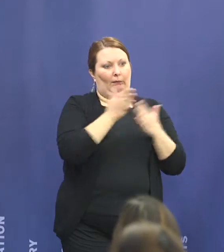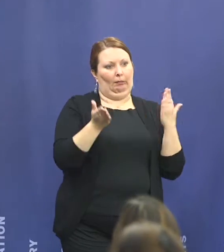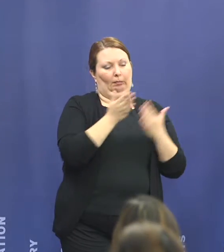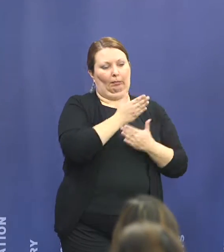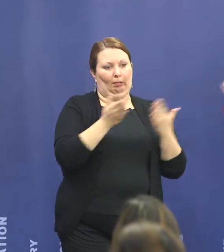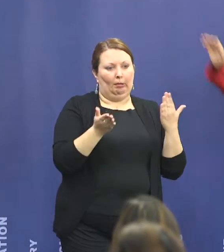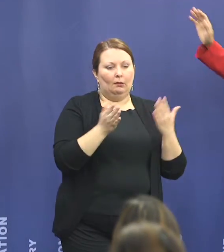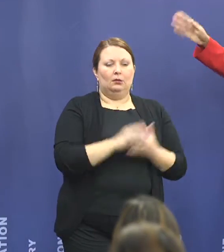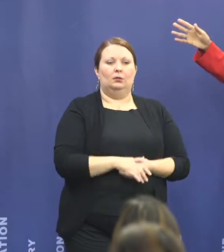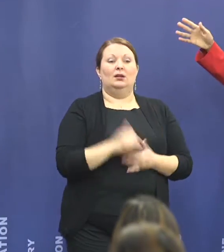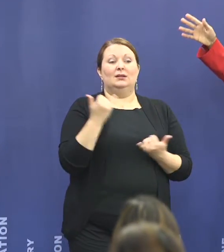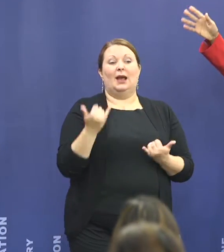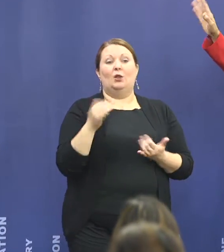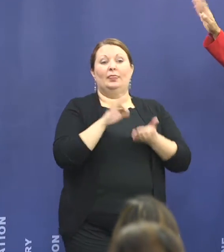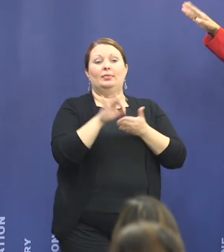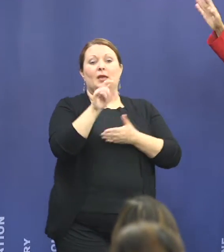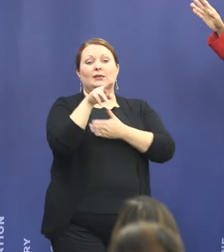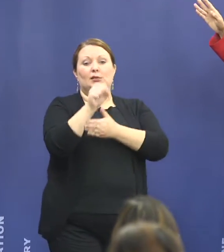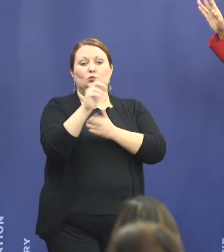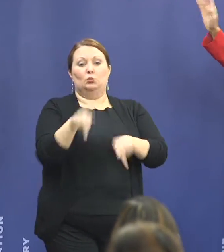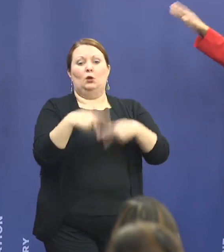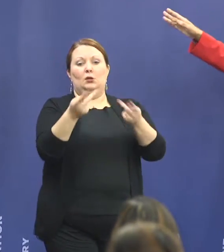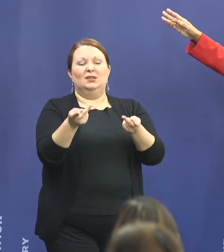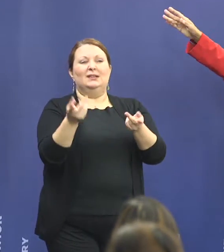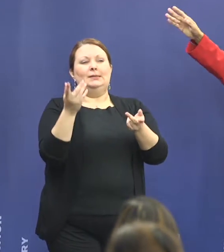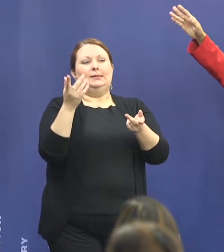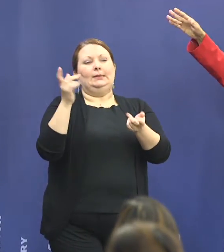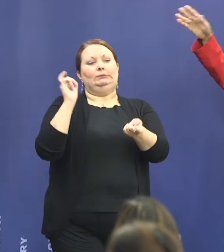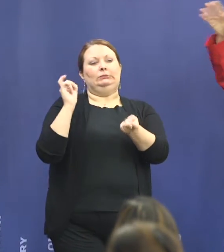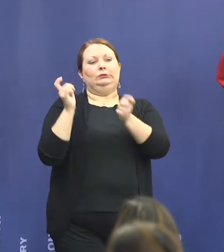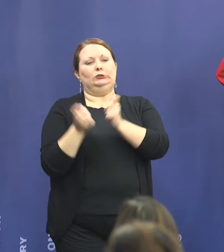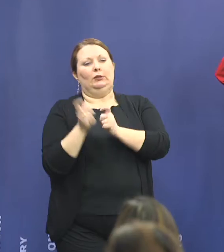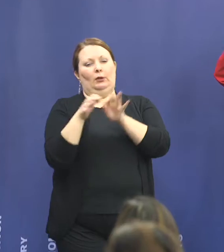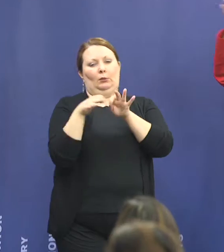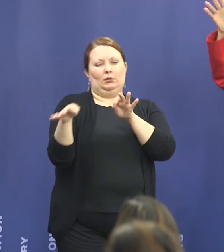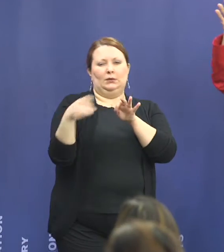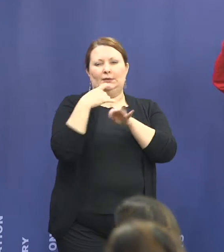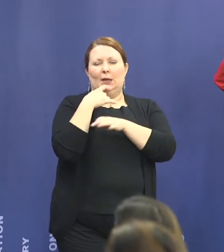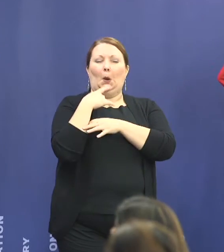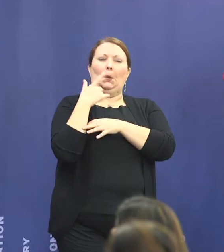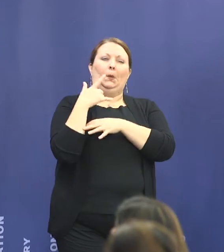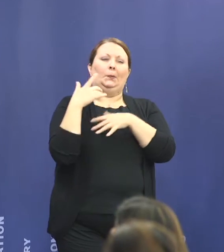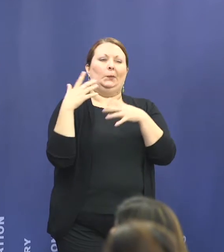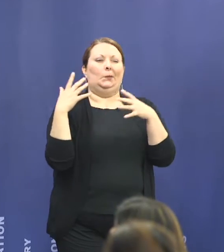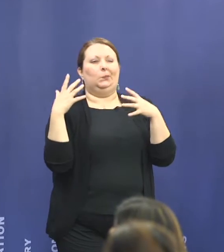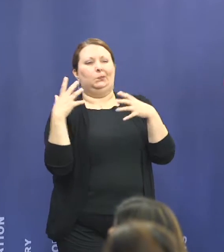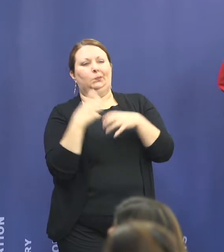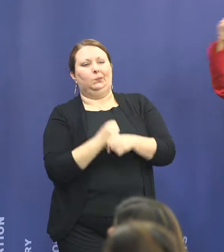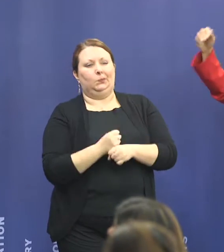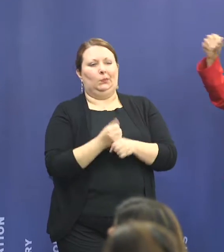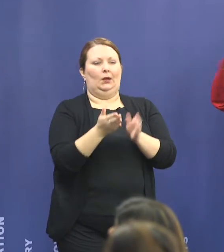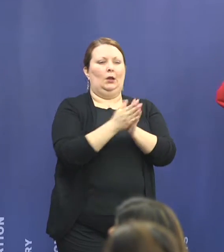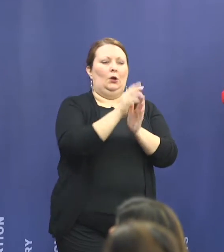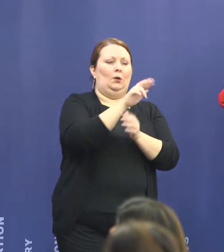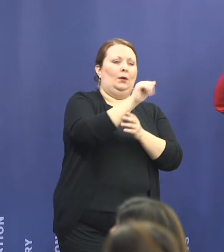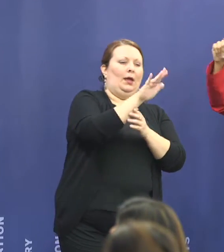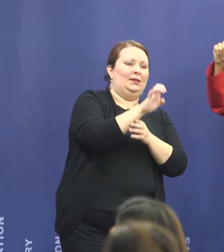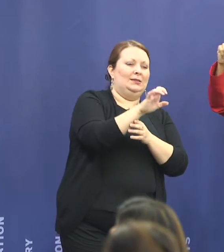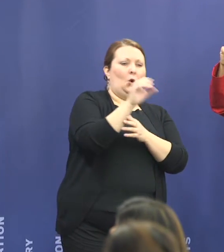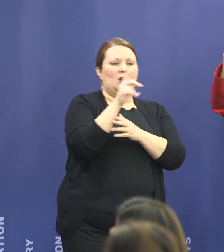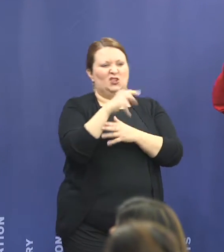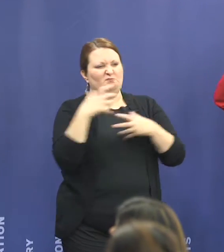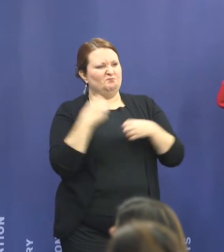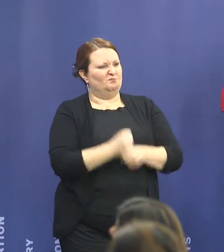is the census proposing? They're proposing some variant of this form that would say, we're gonna just ask about race and origin in